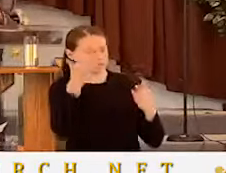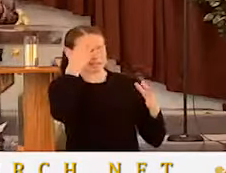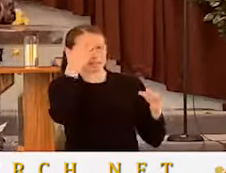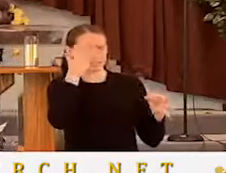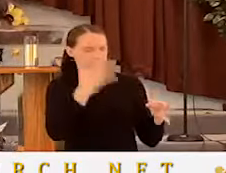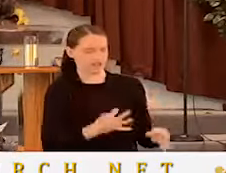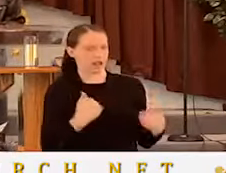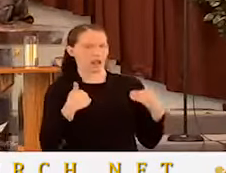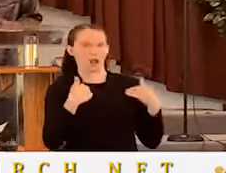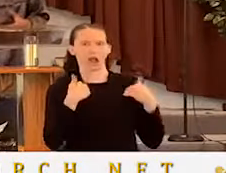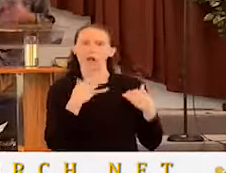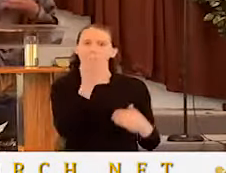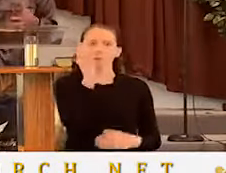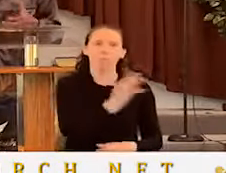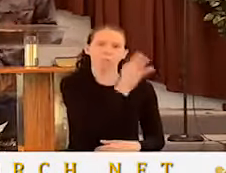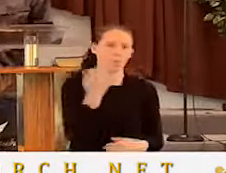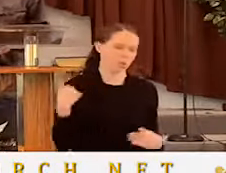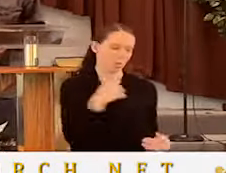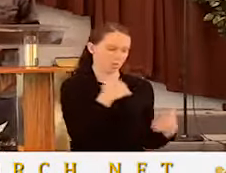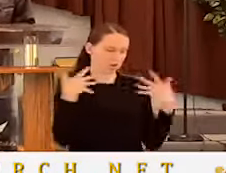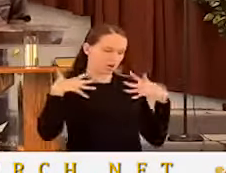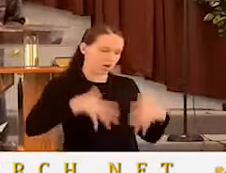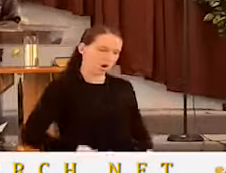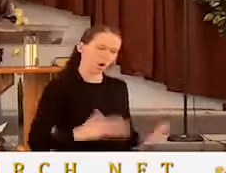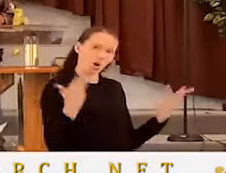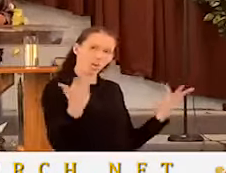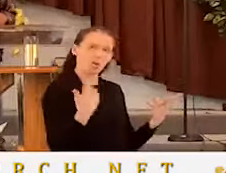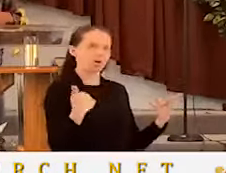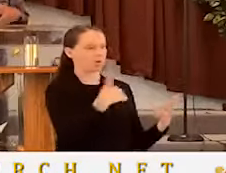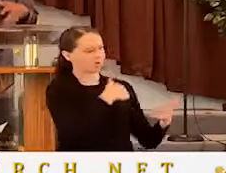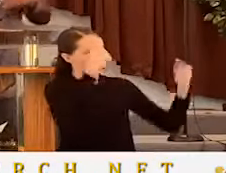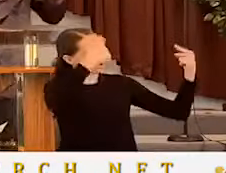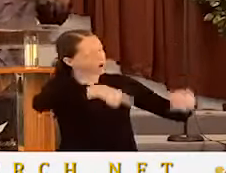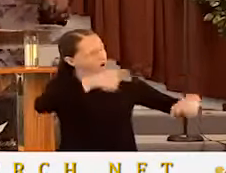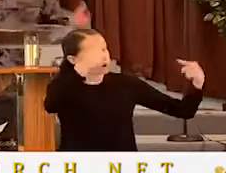when serving communion. We're still fighting